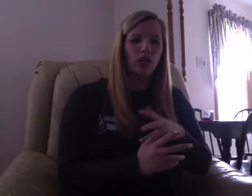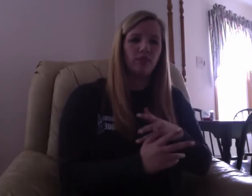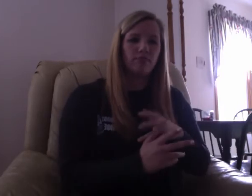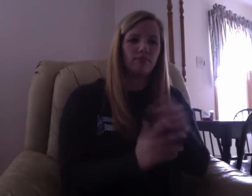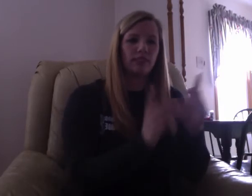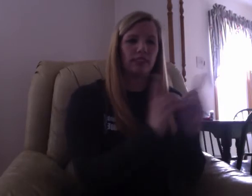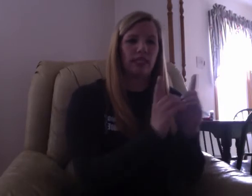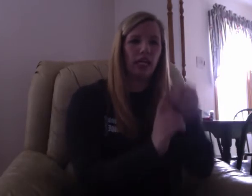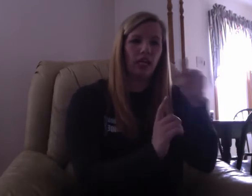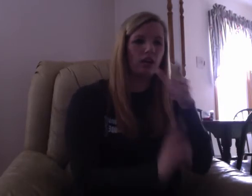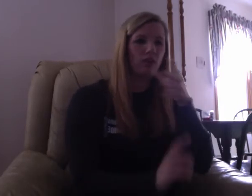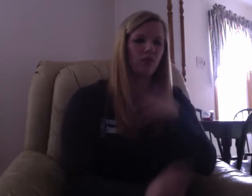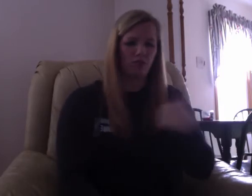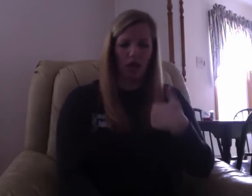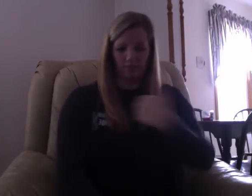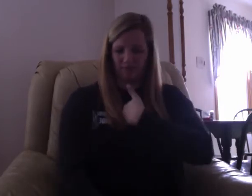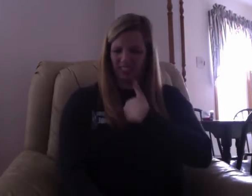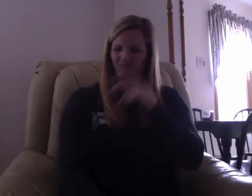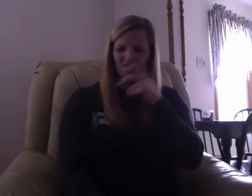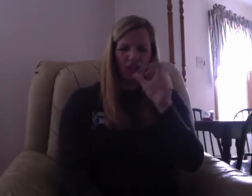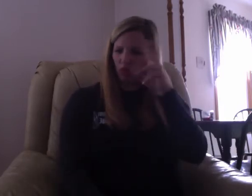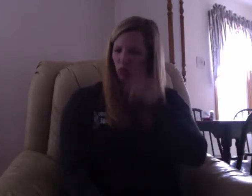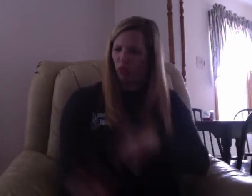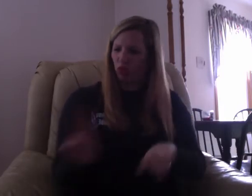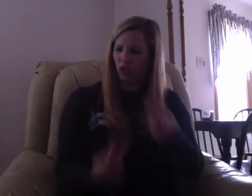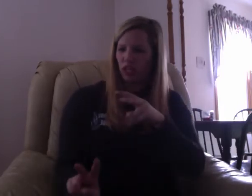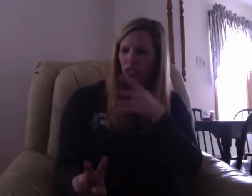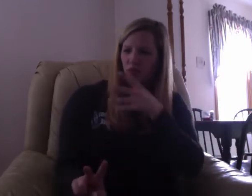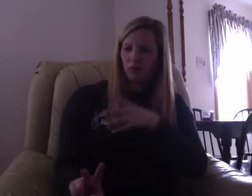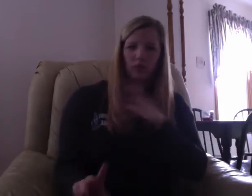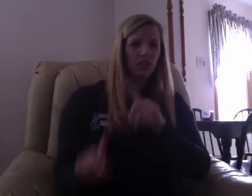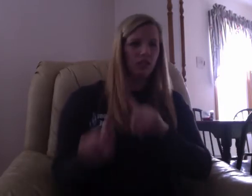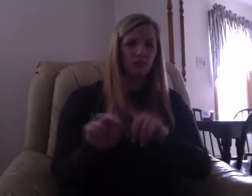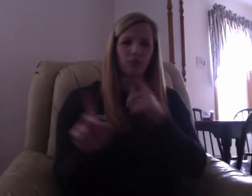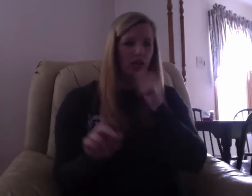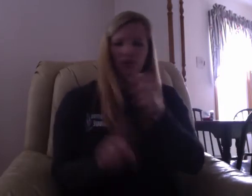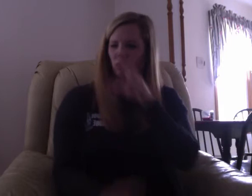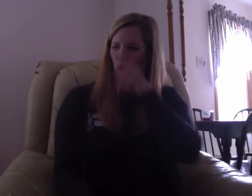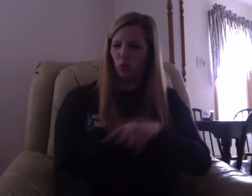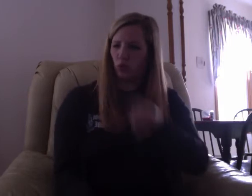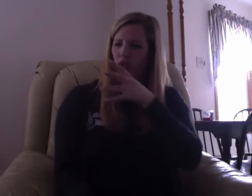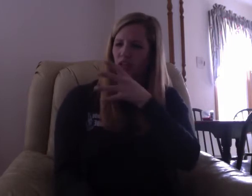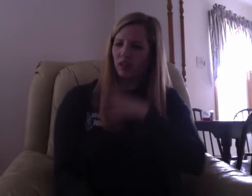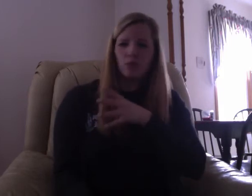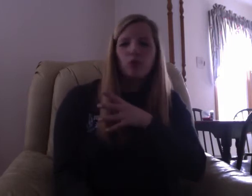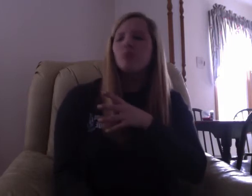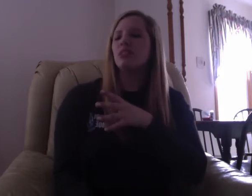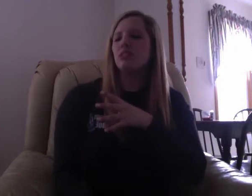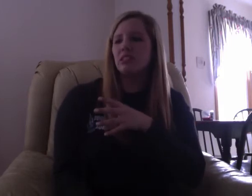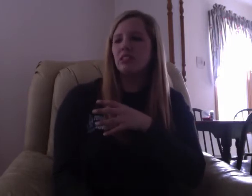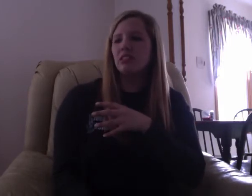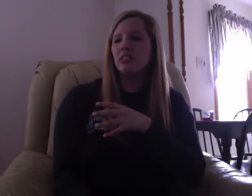woman. I am attracted to women, but I don't look like a woman. And gender-wise, I don't identify as a woman.